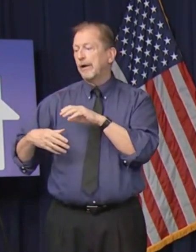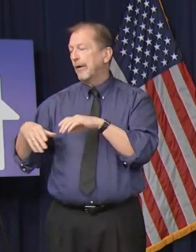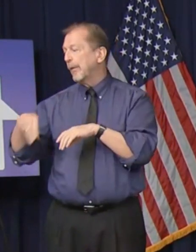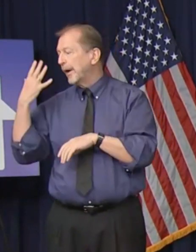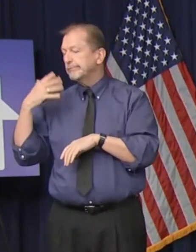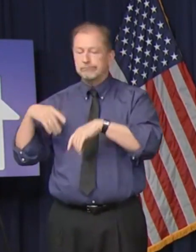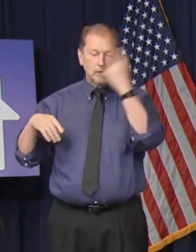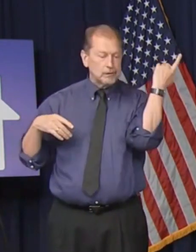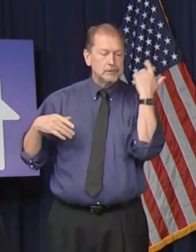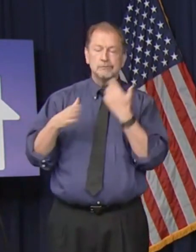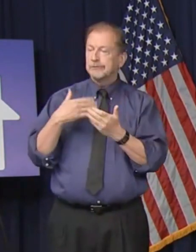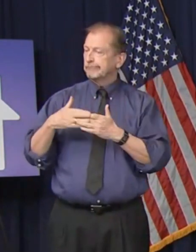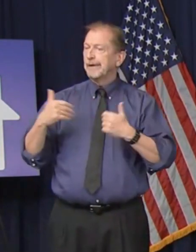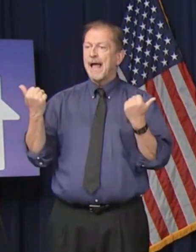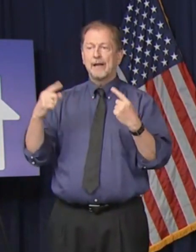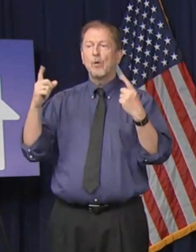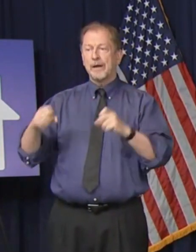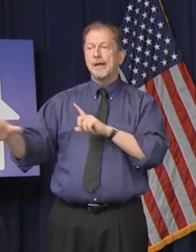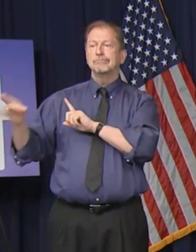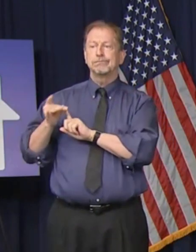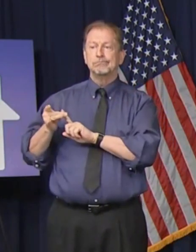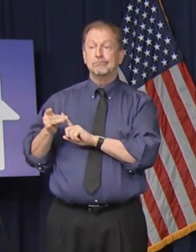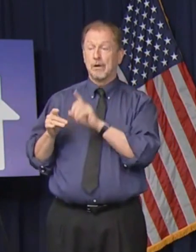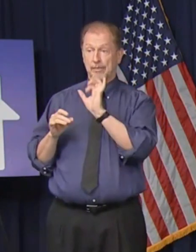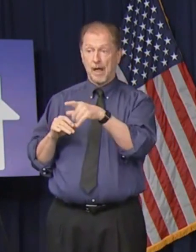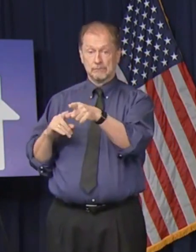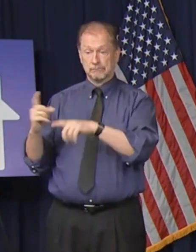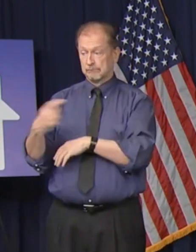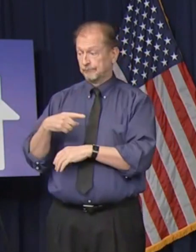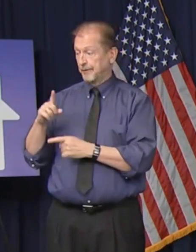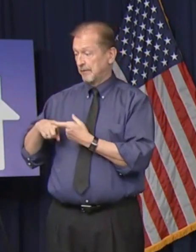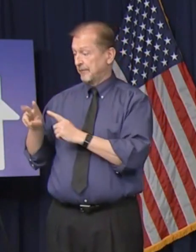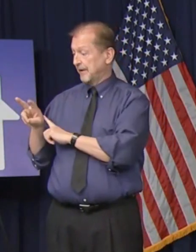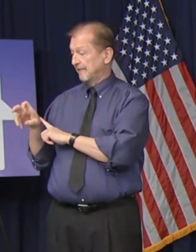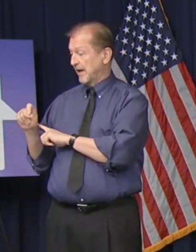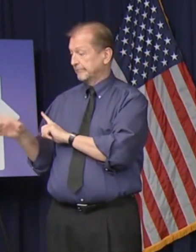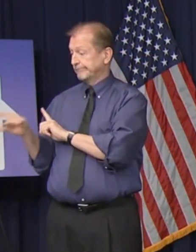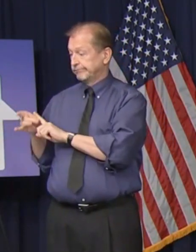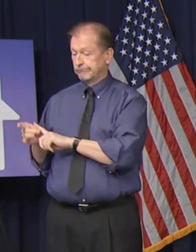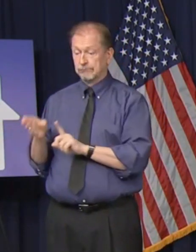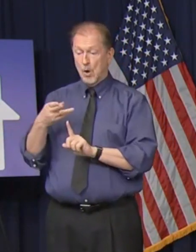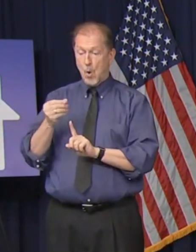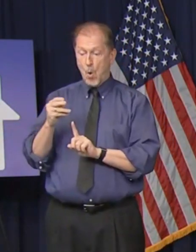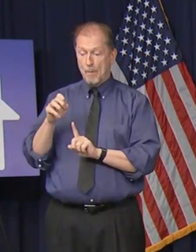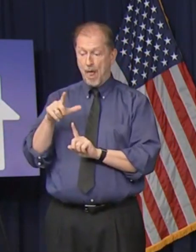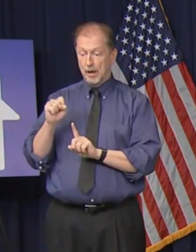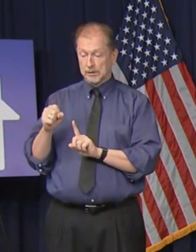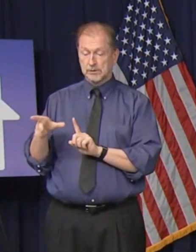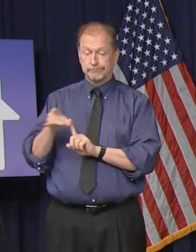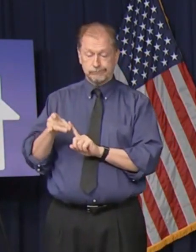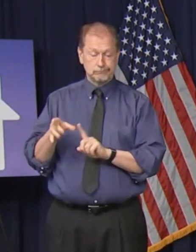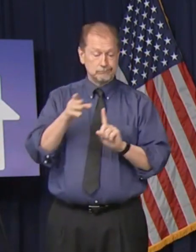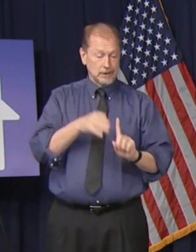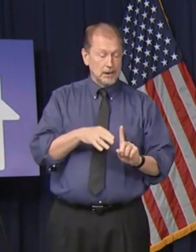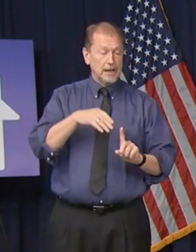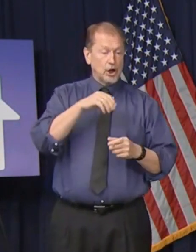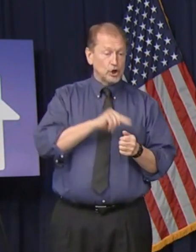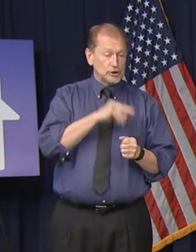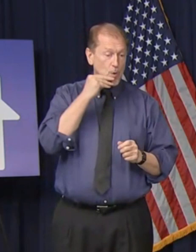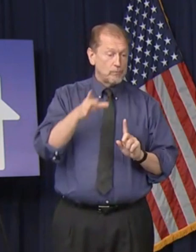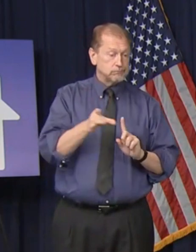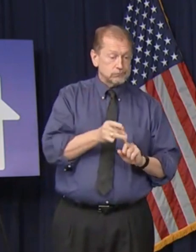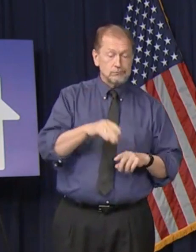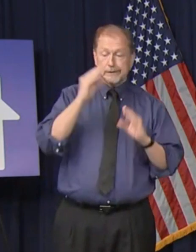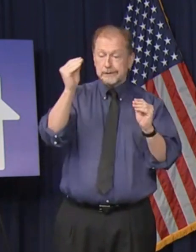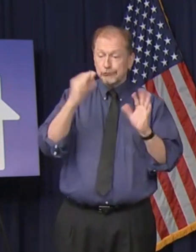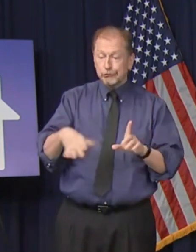we're seeing it in veterans, we're seeing it in homeless people, we're seeing it in nursing home residents, we're seeing it in healthcare providers,